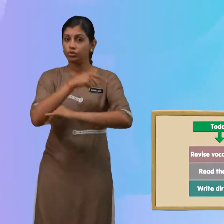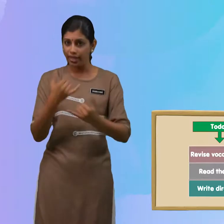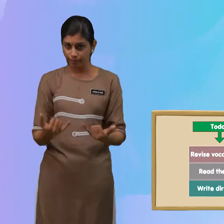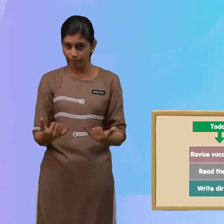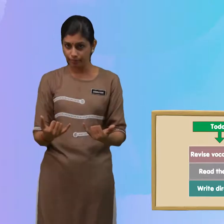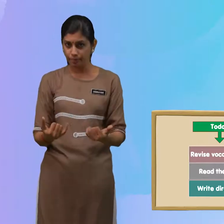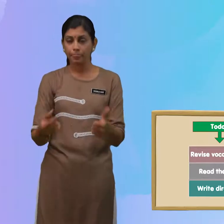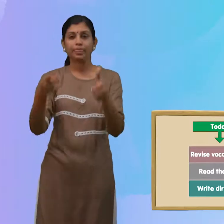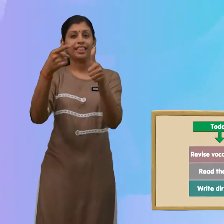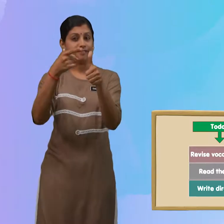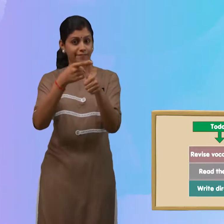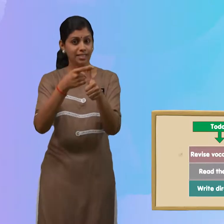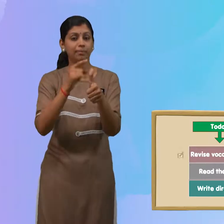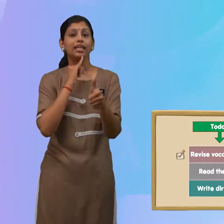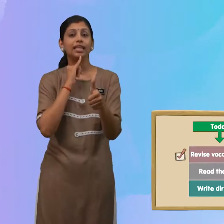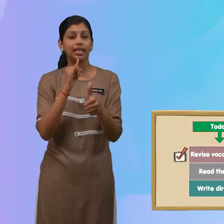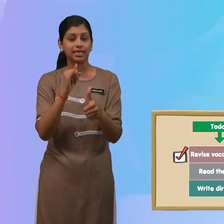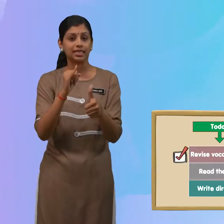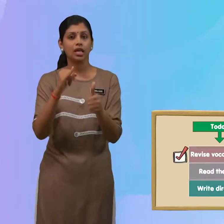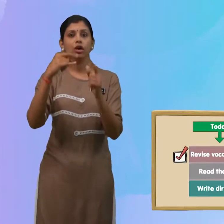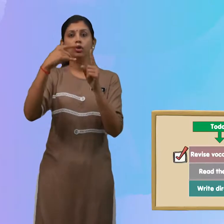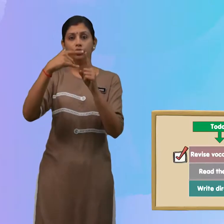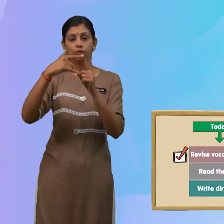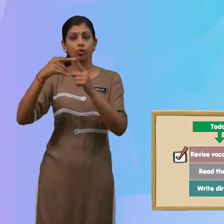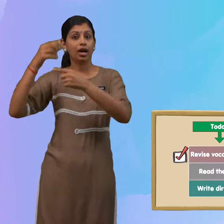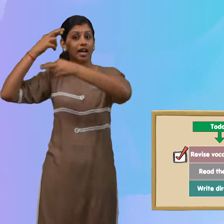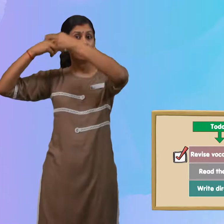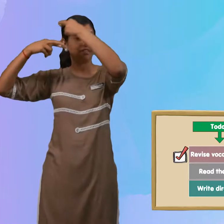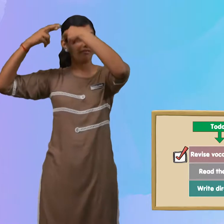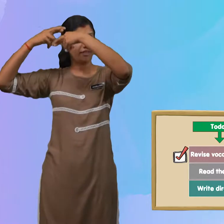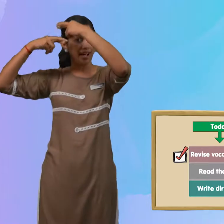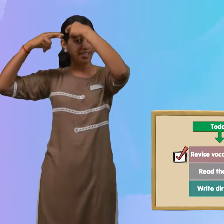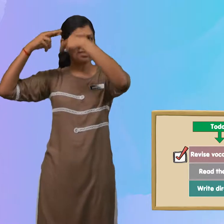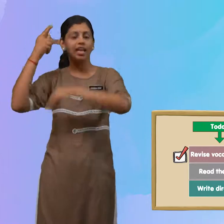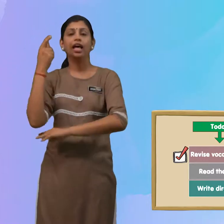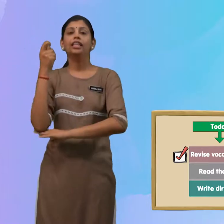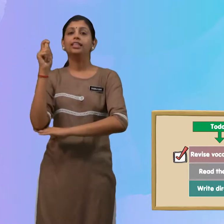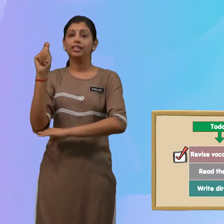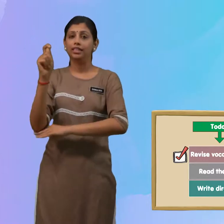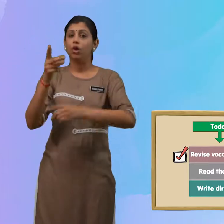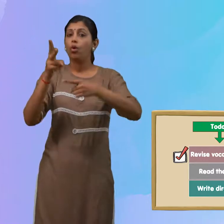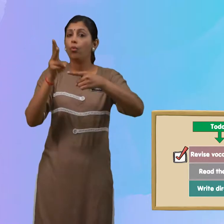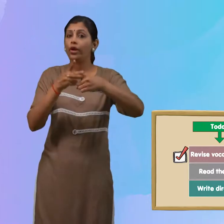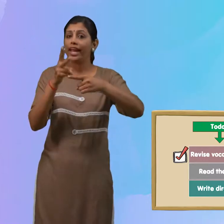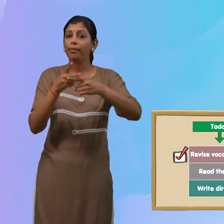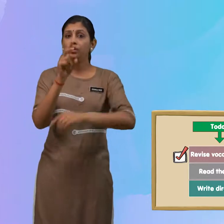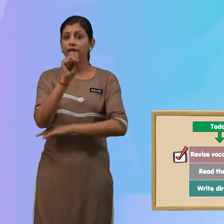today. The first part is to revise the